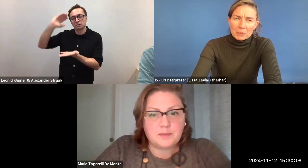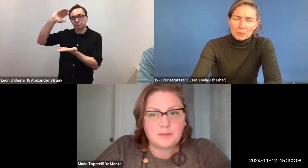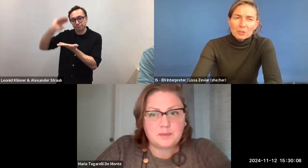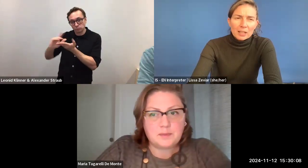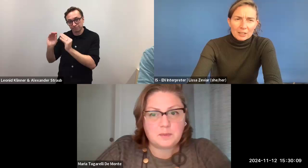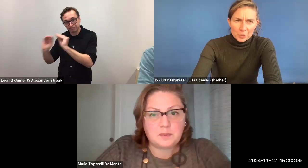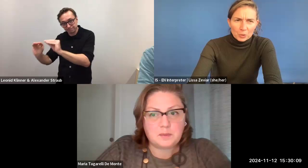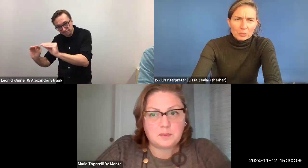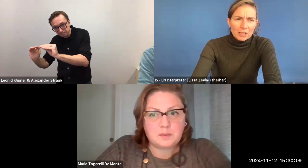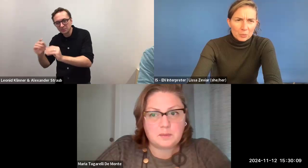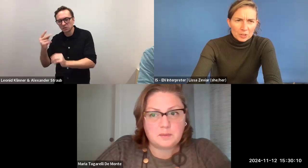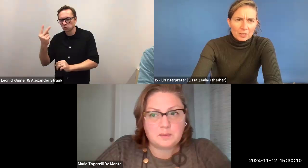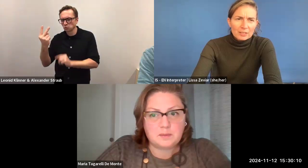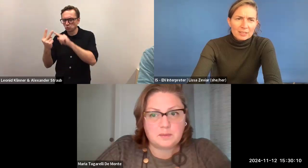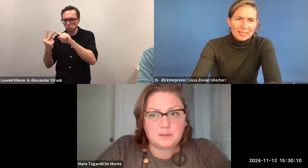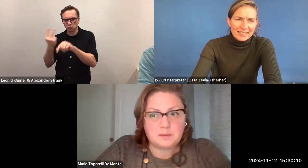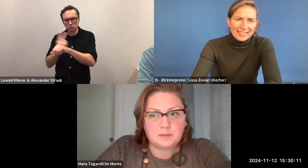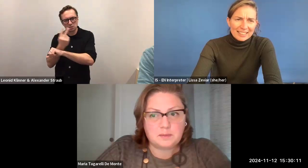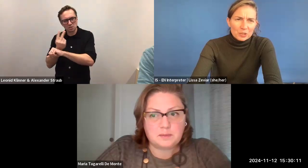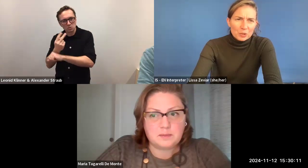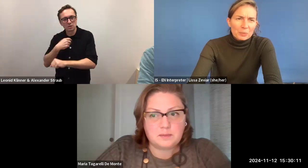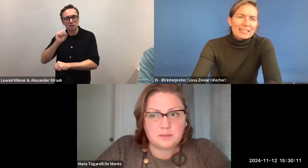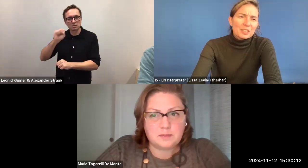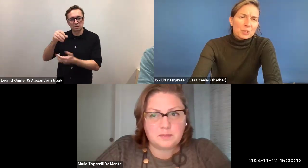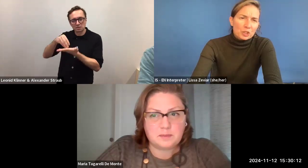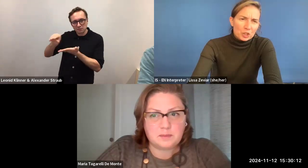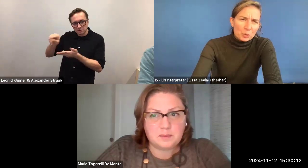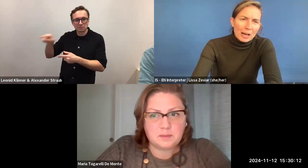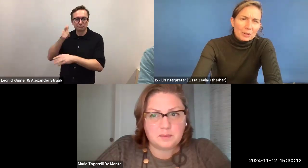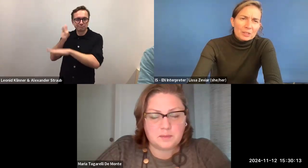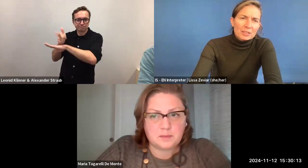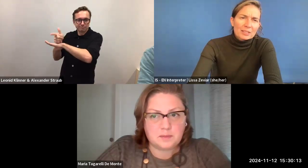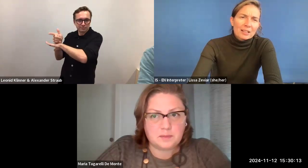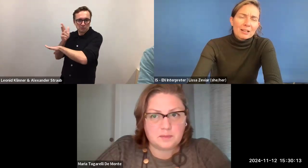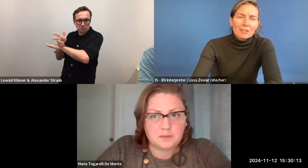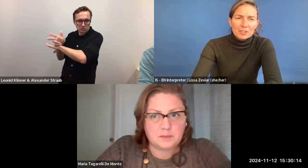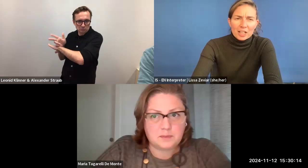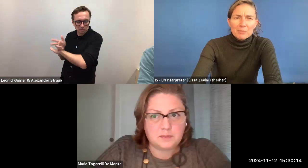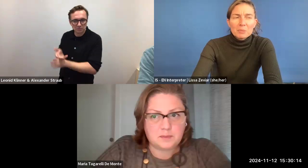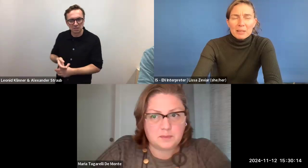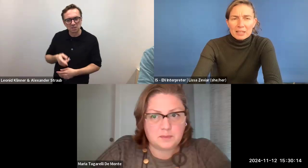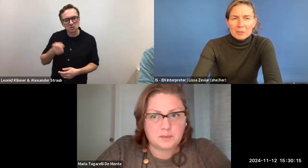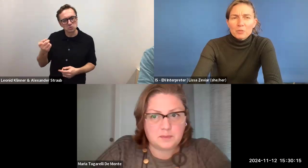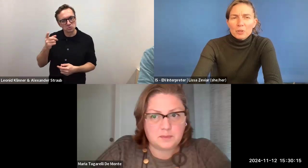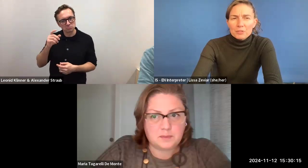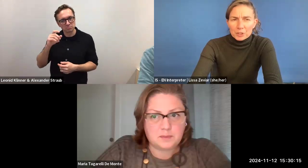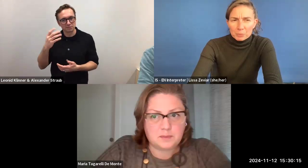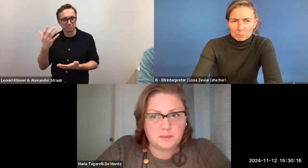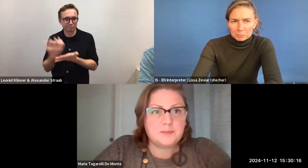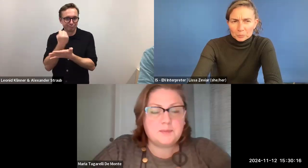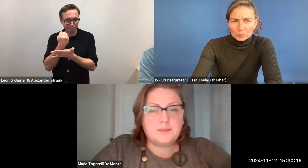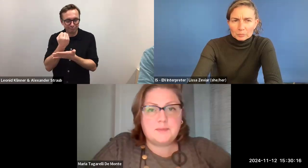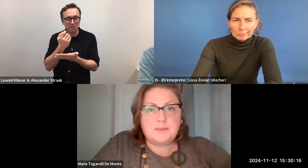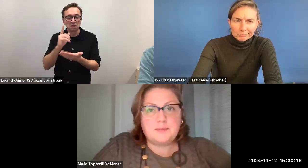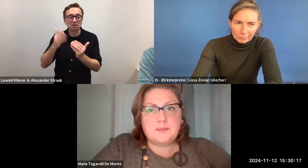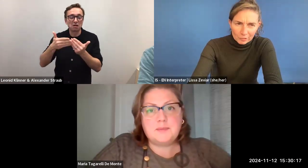no, 11 people total that worked on this. So what we did is we took 2 hours of our time to pay them for the